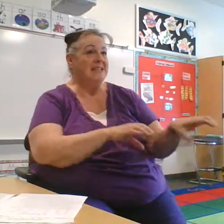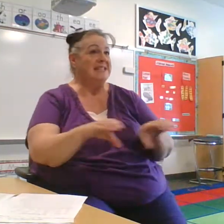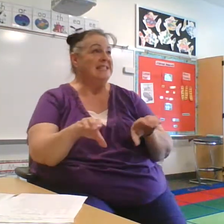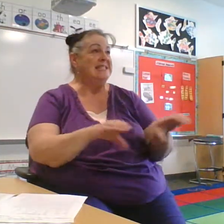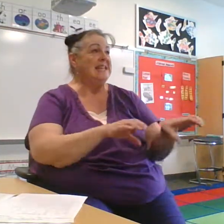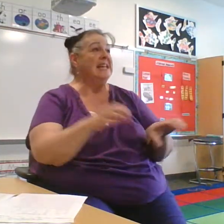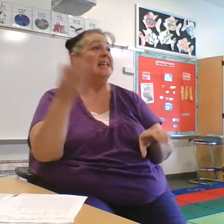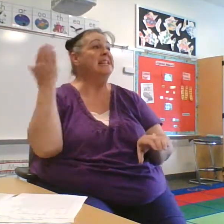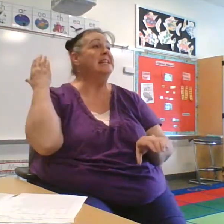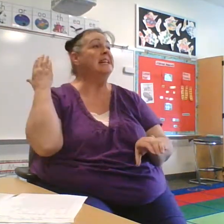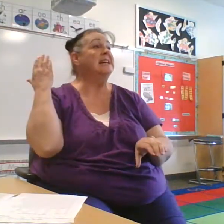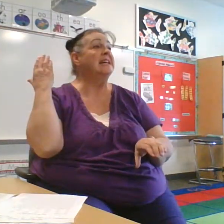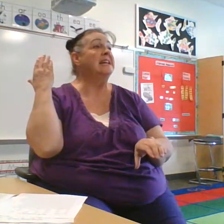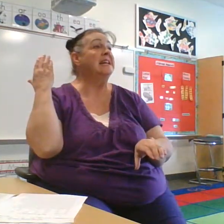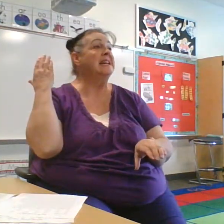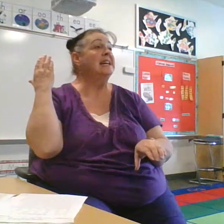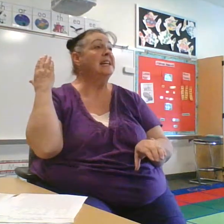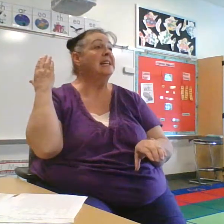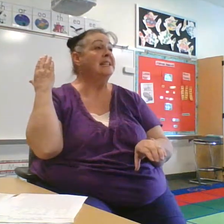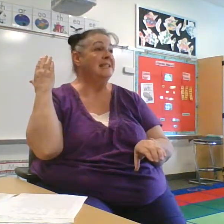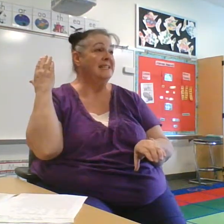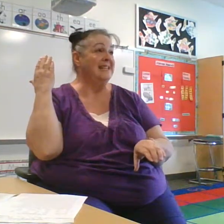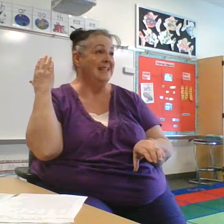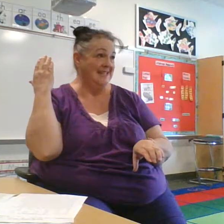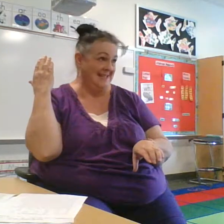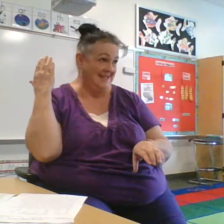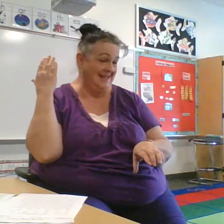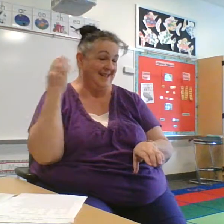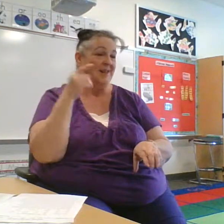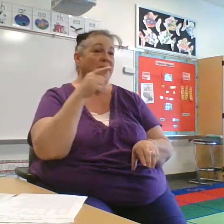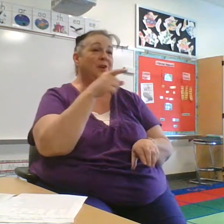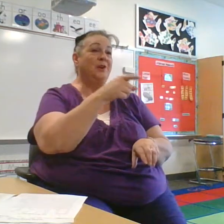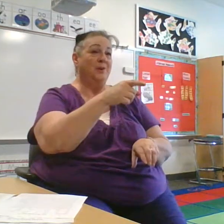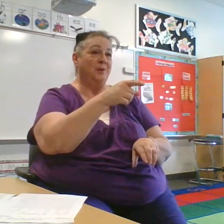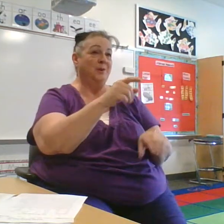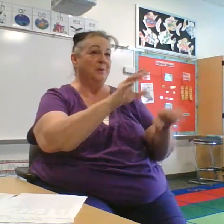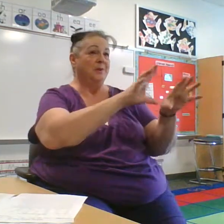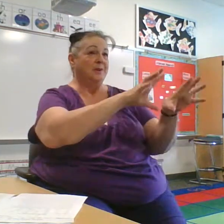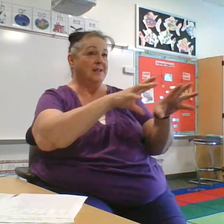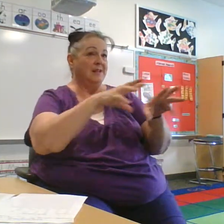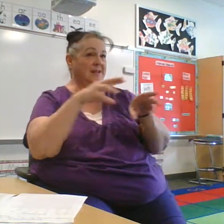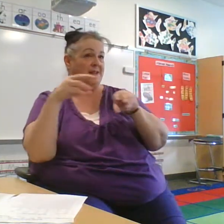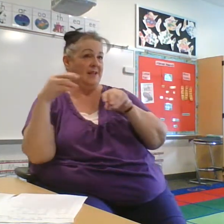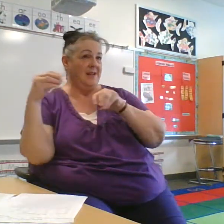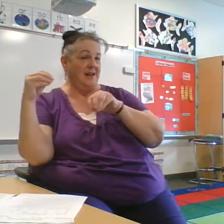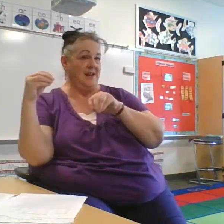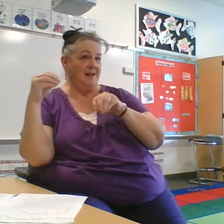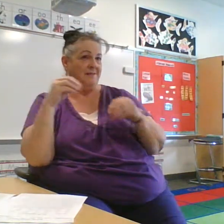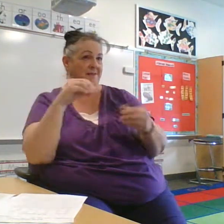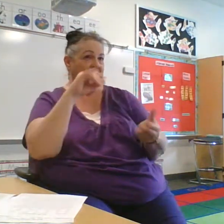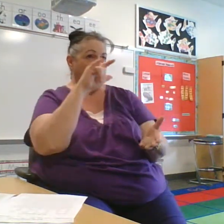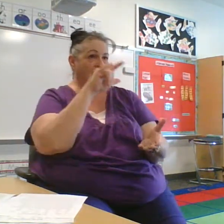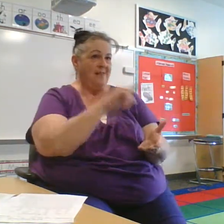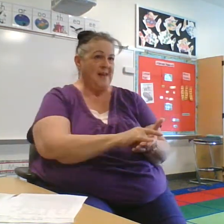don't. Did Oh. did you leave